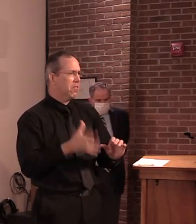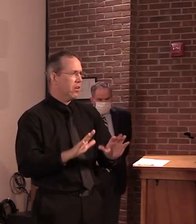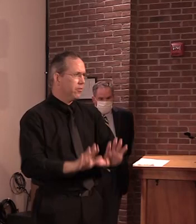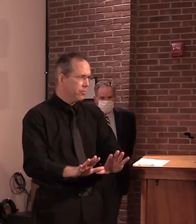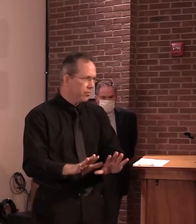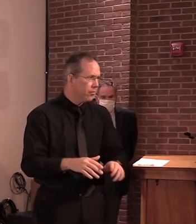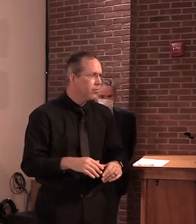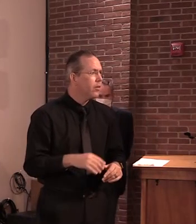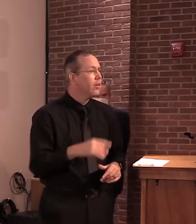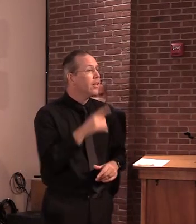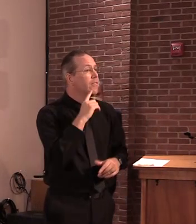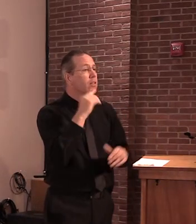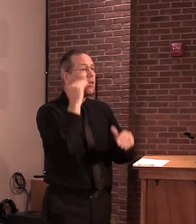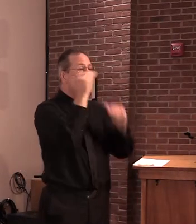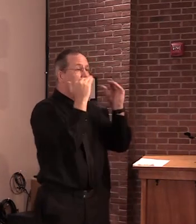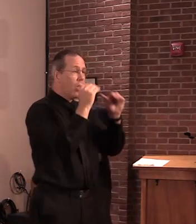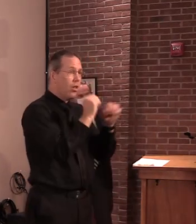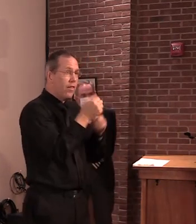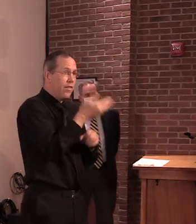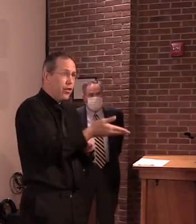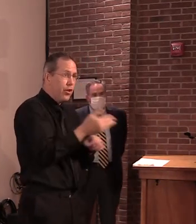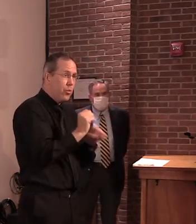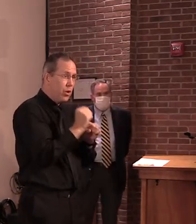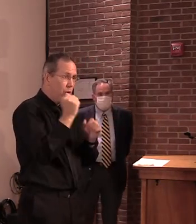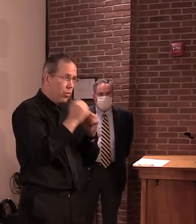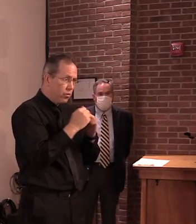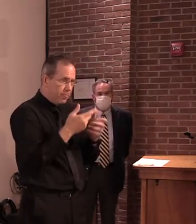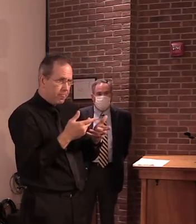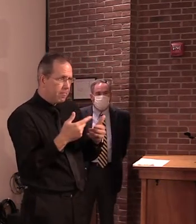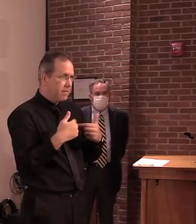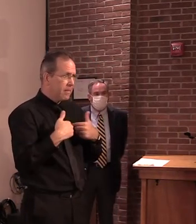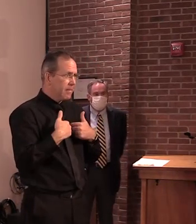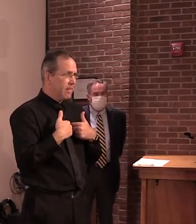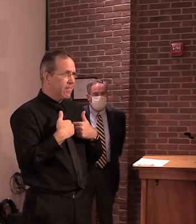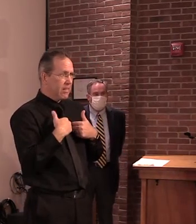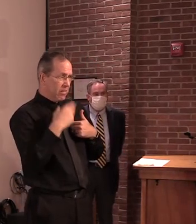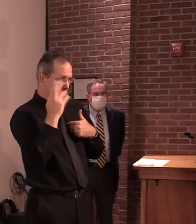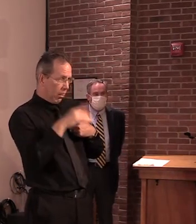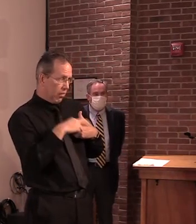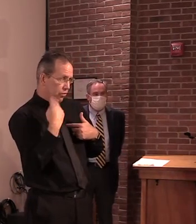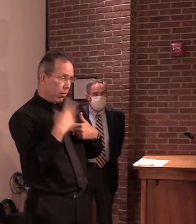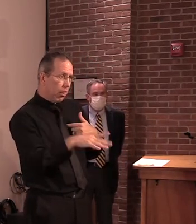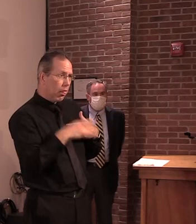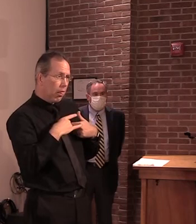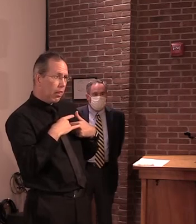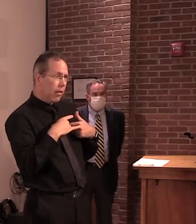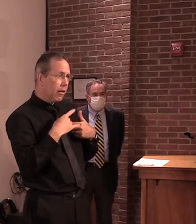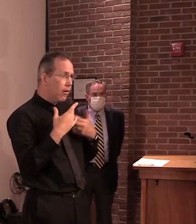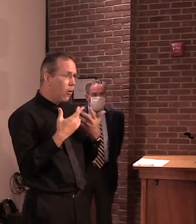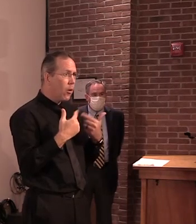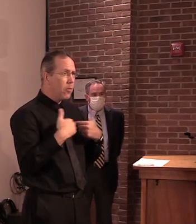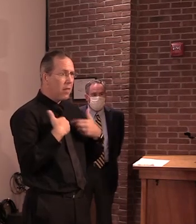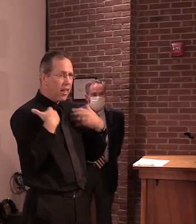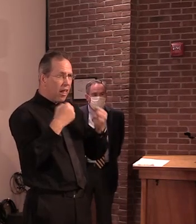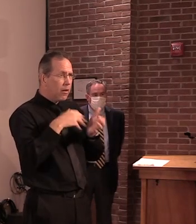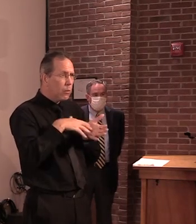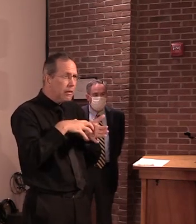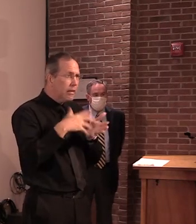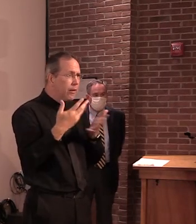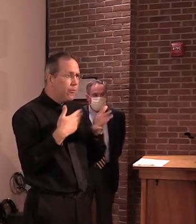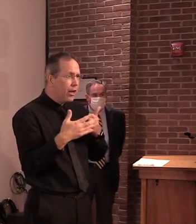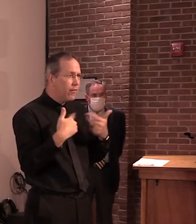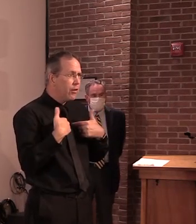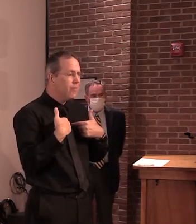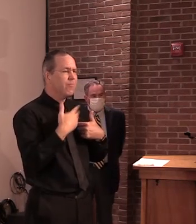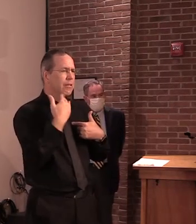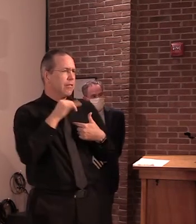works at a school feels that they are especially vulnerable, whether it be their own health profile, an